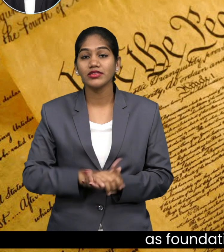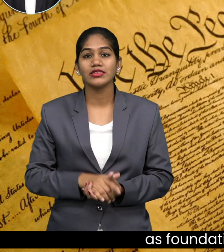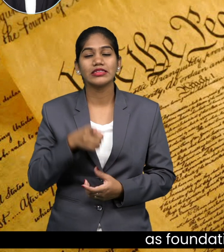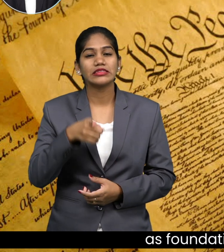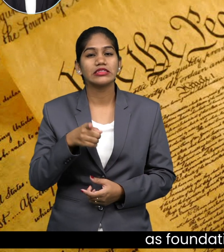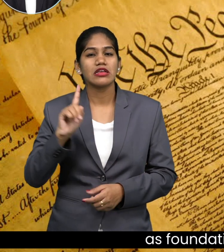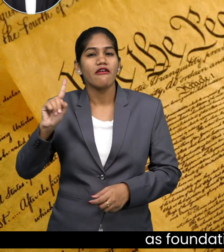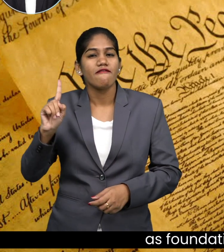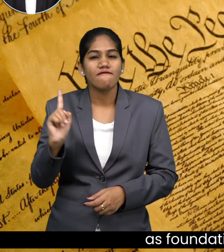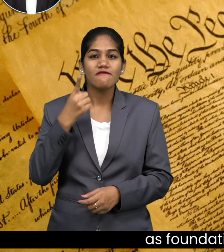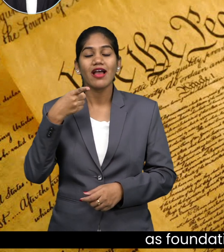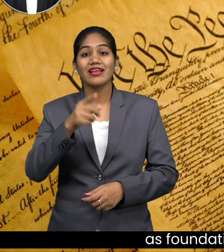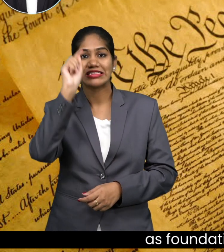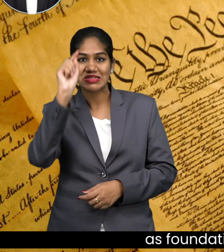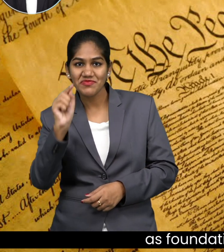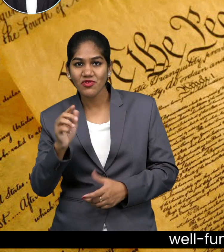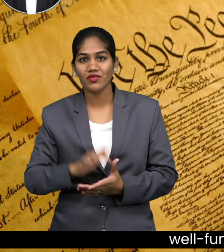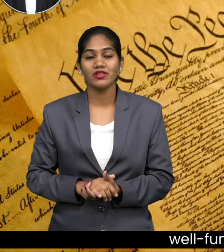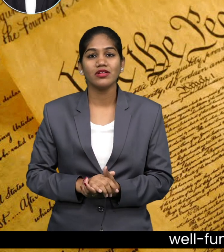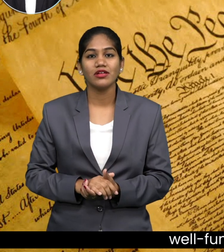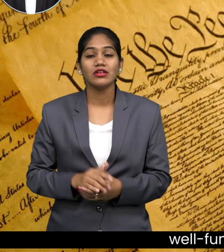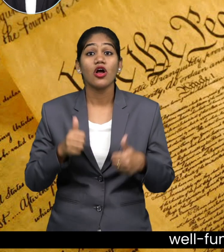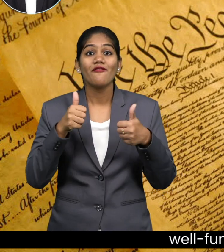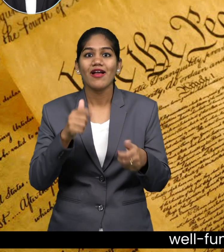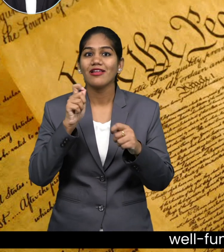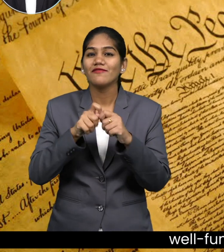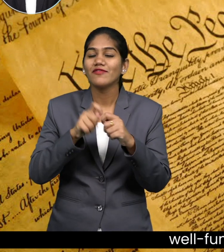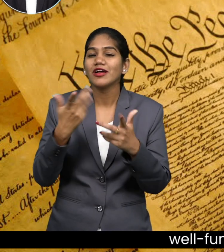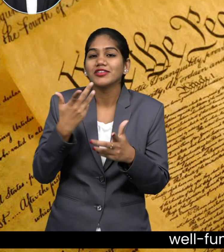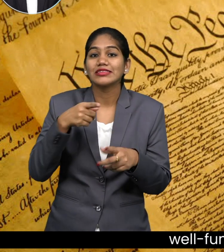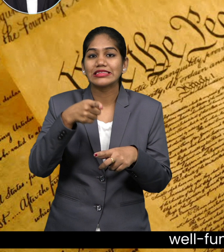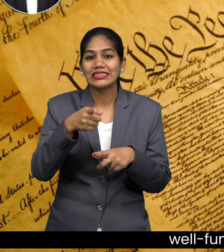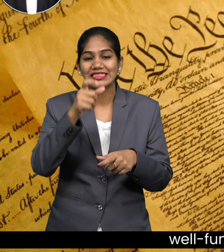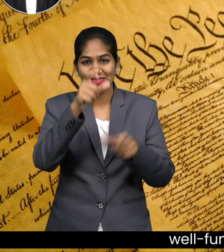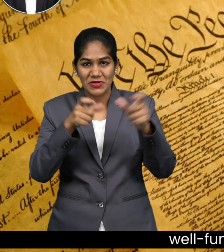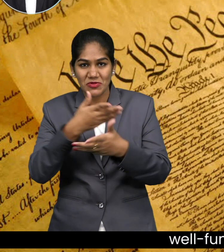characteristics of a well functioning democracy. Welcome fine.